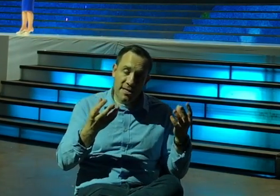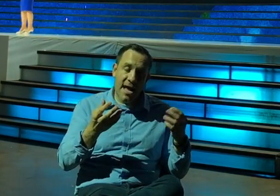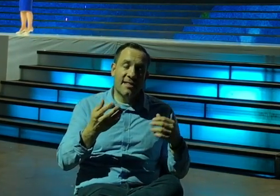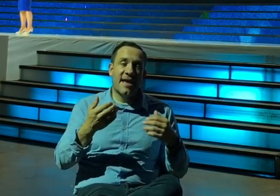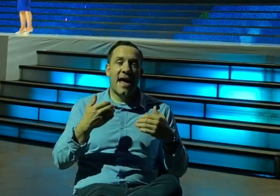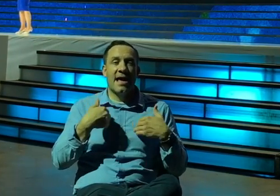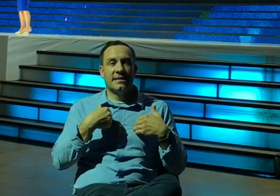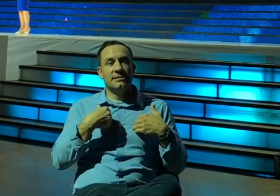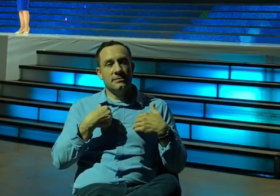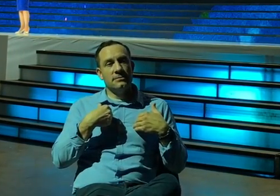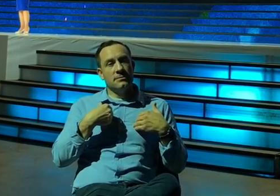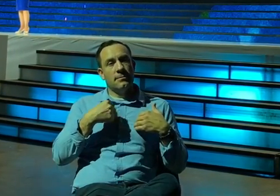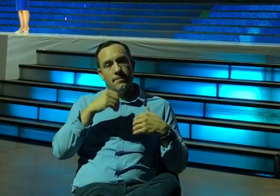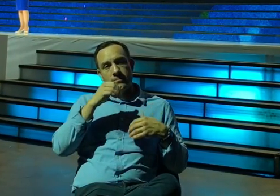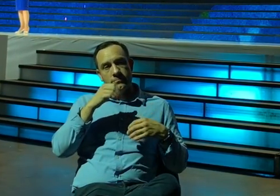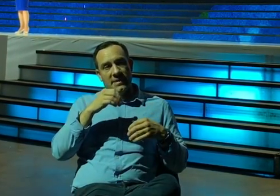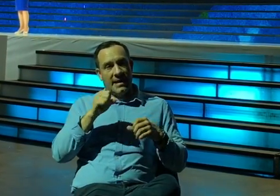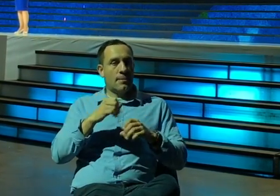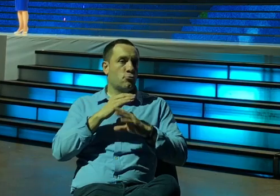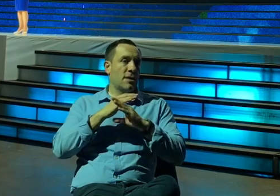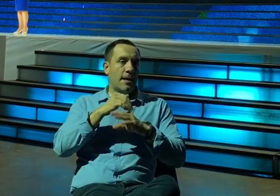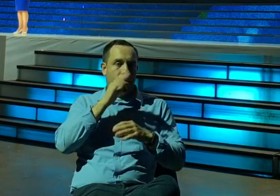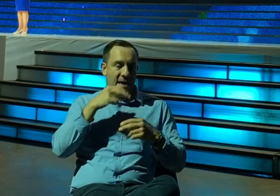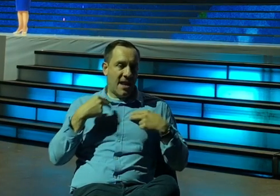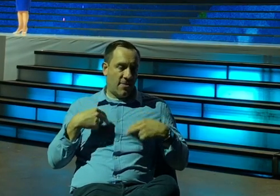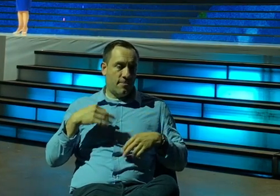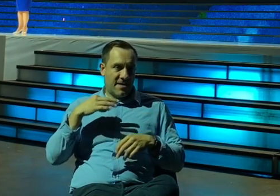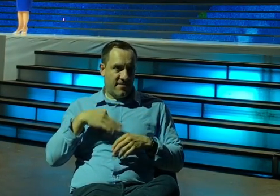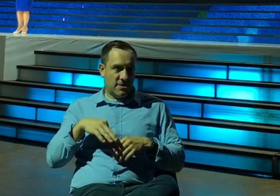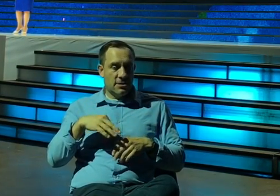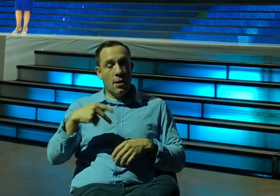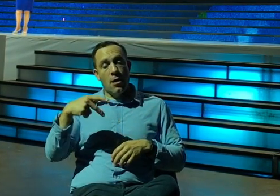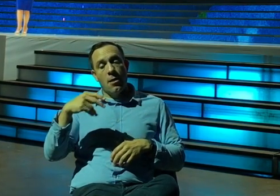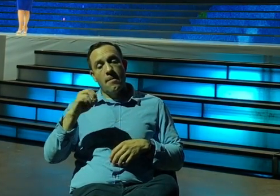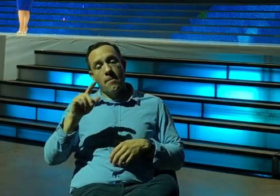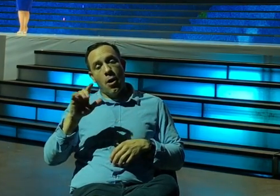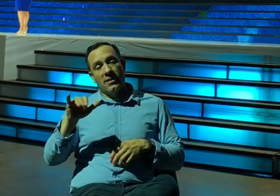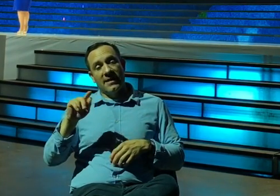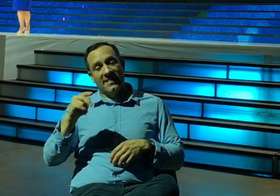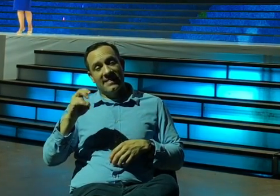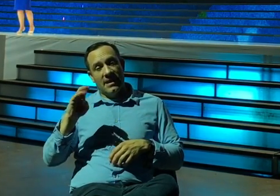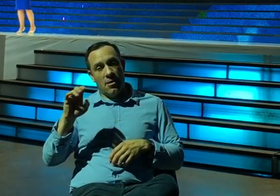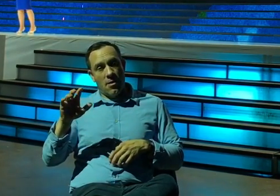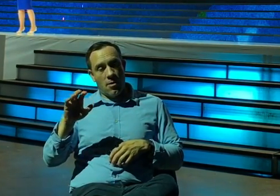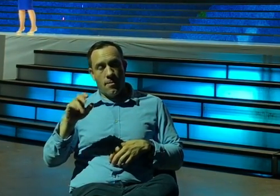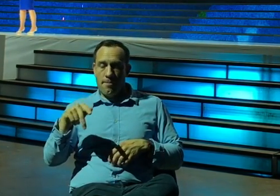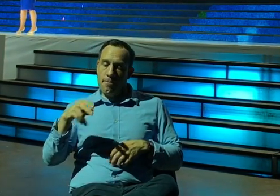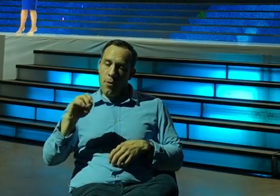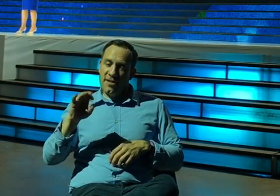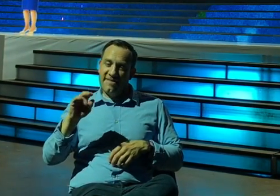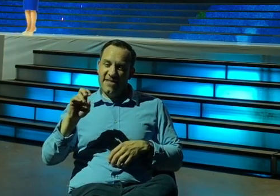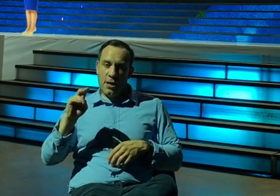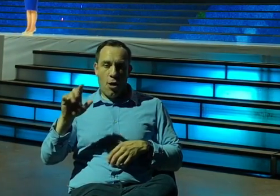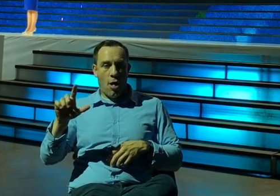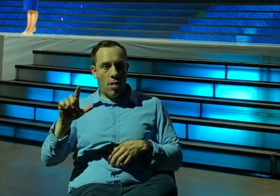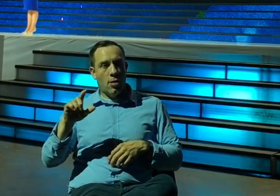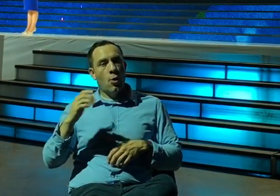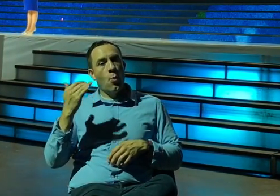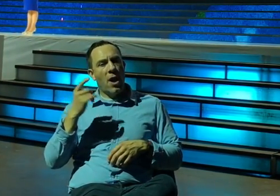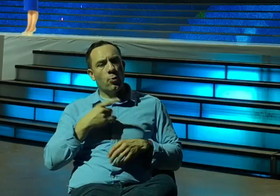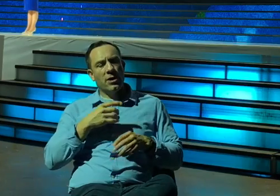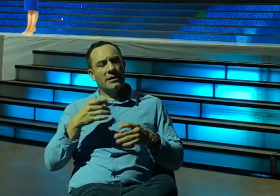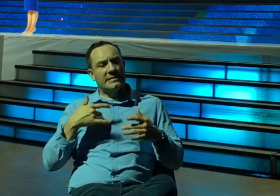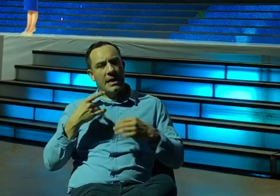polyphenols. So let me take a deep dive on our polyphenols and explain to you why we are so excited about having them in X Factor